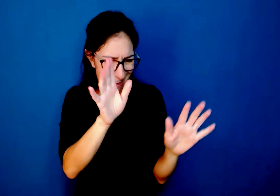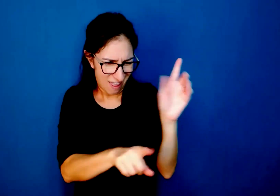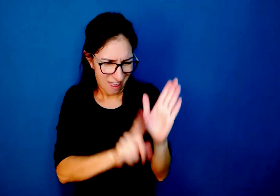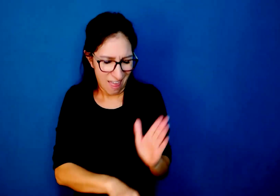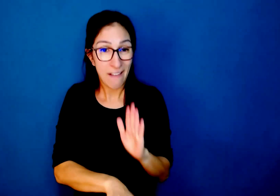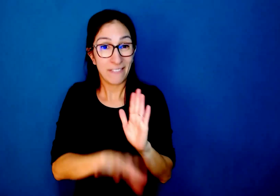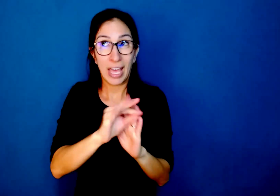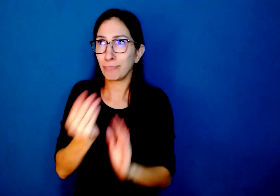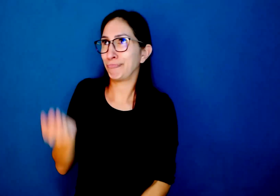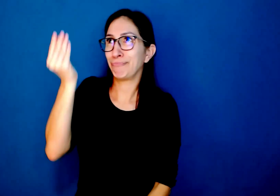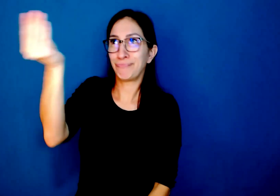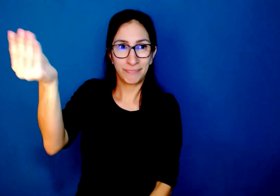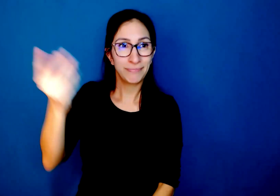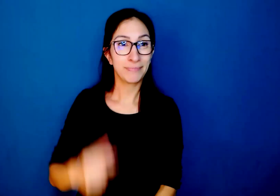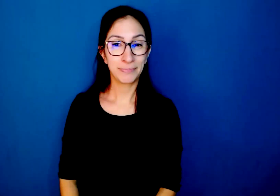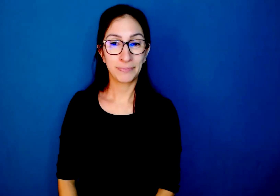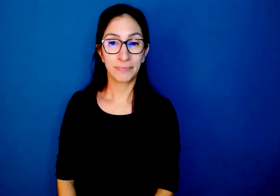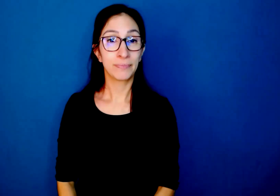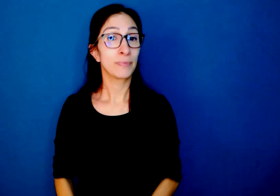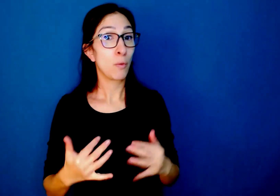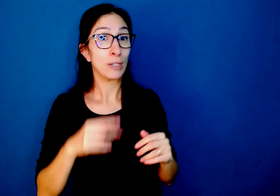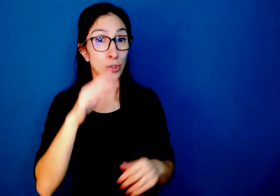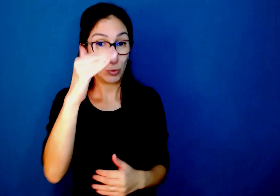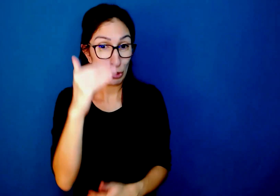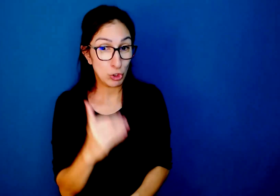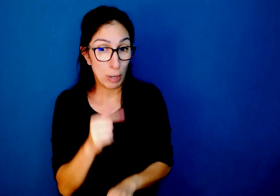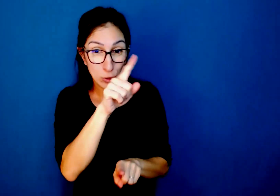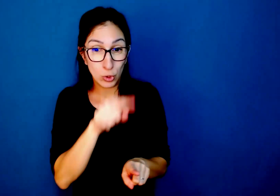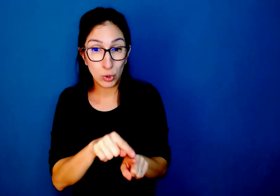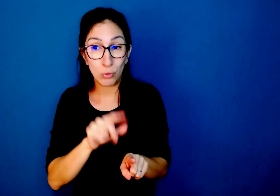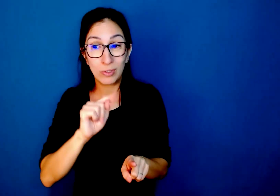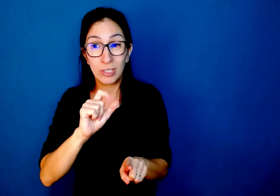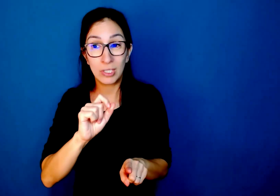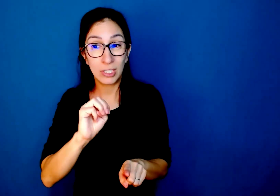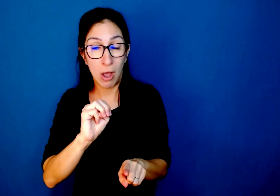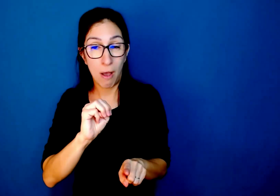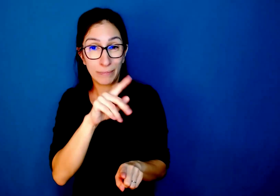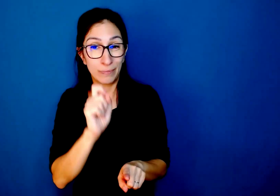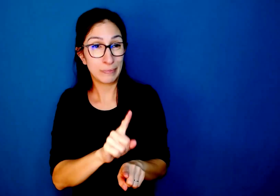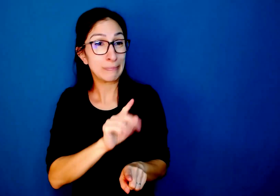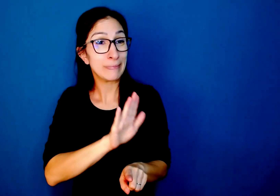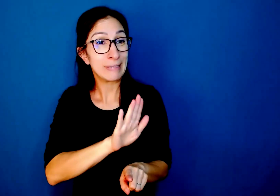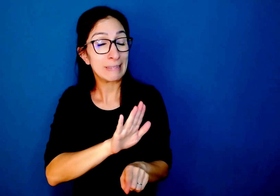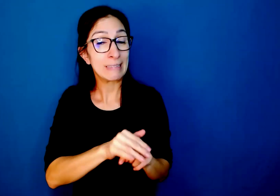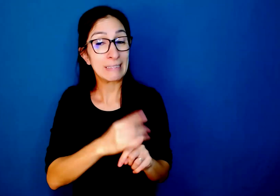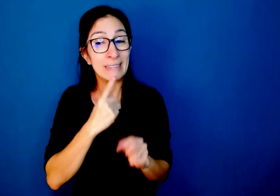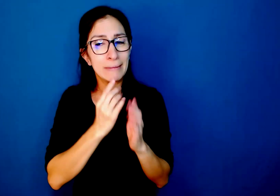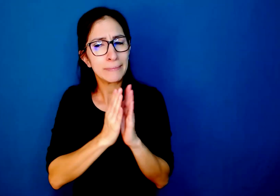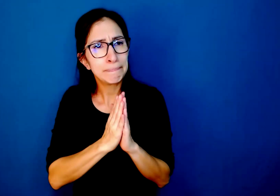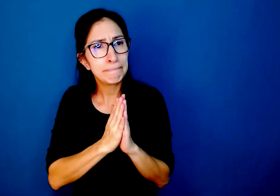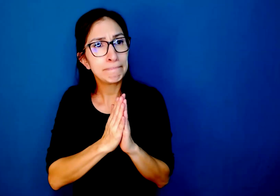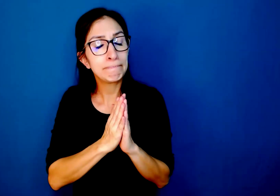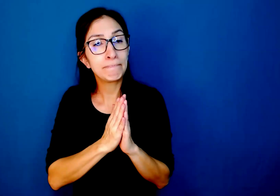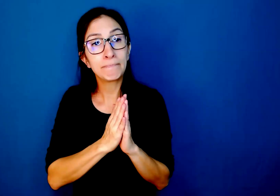Tom Ostrai's question. Sorry if I butchered the last name, Tom. But where can we find people